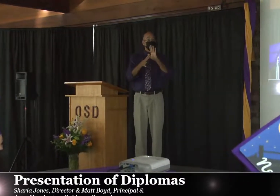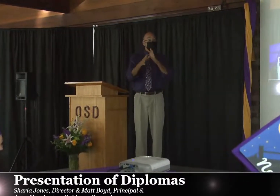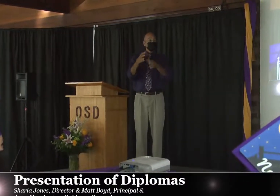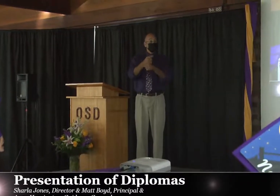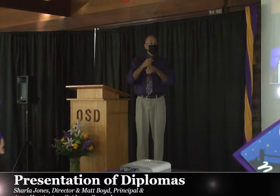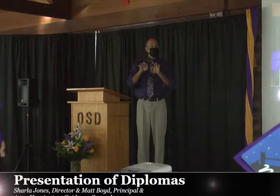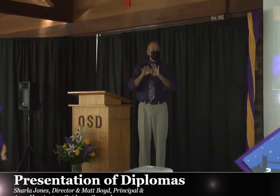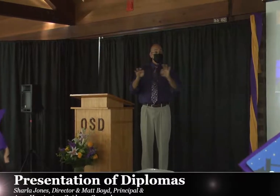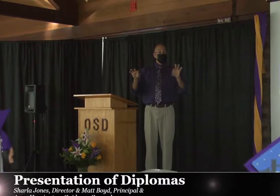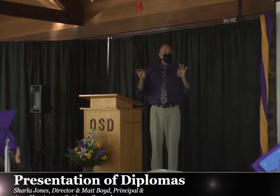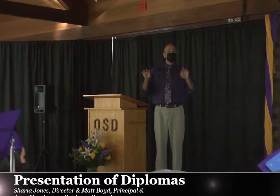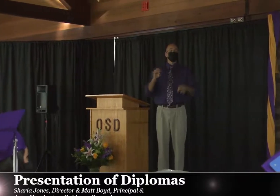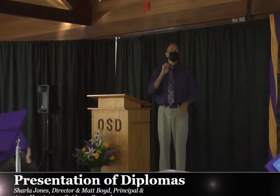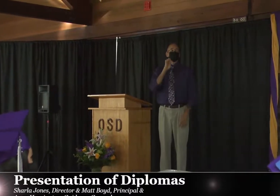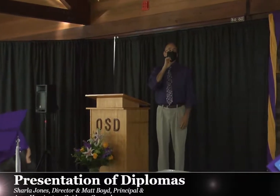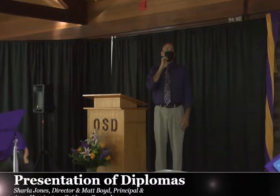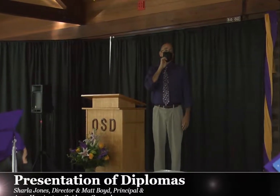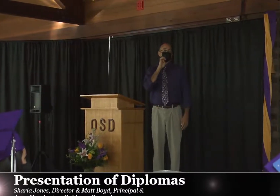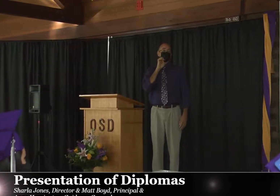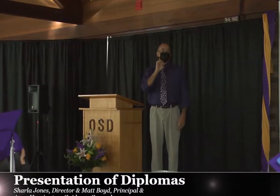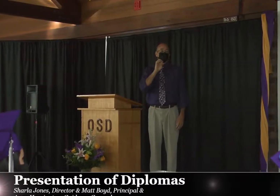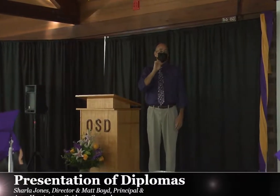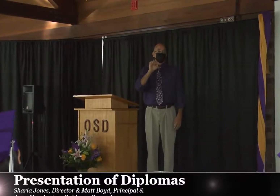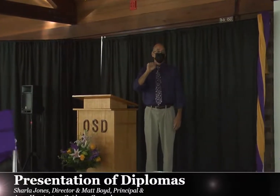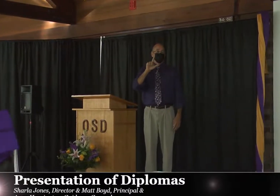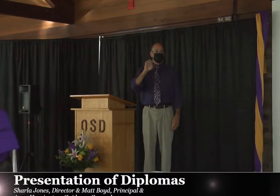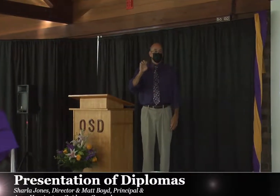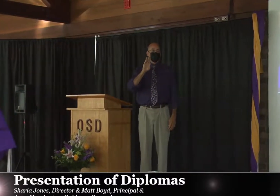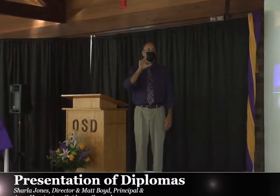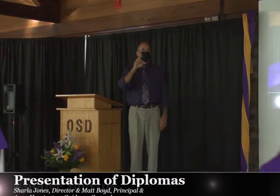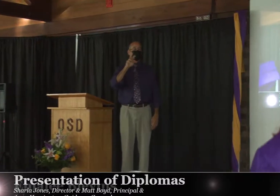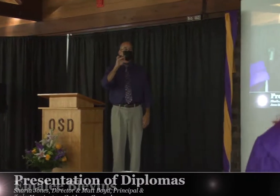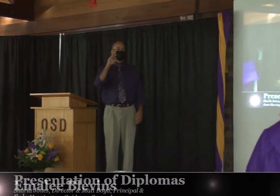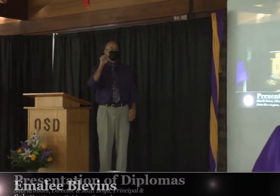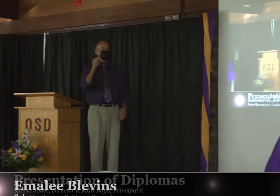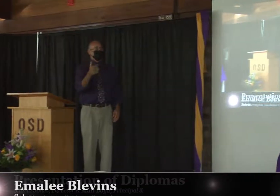Okay, the first graduate of 2021, Emily Blevins.